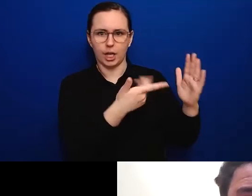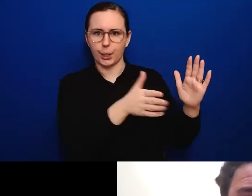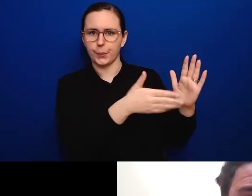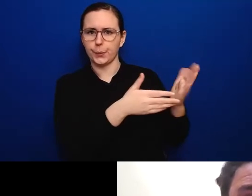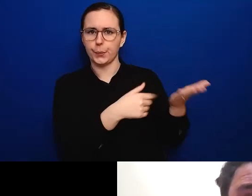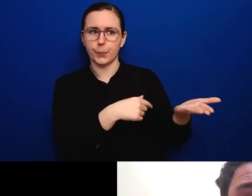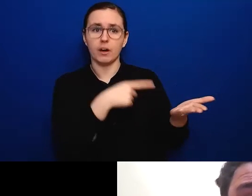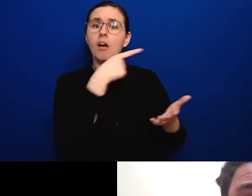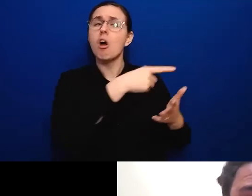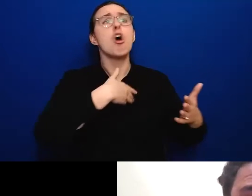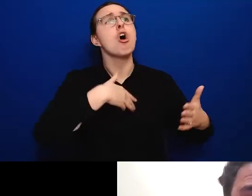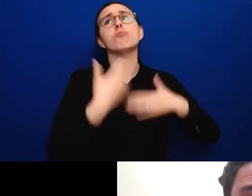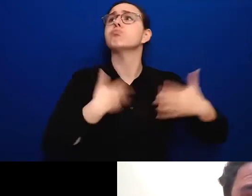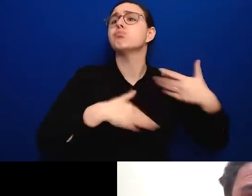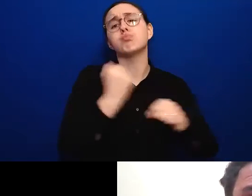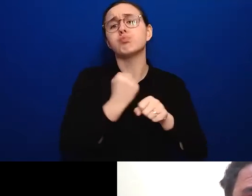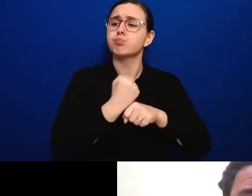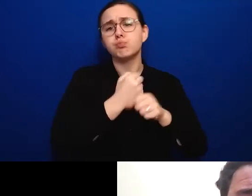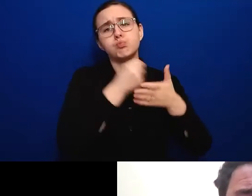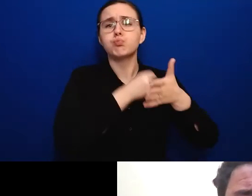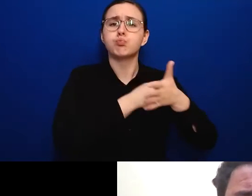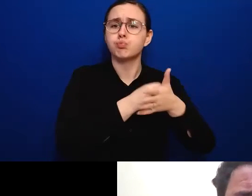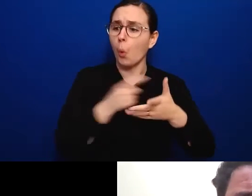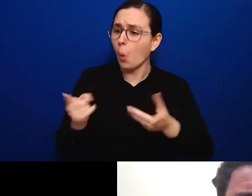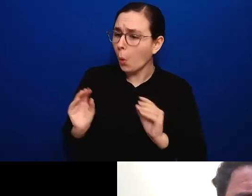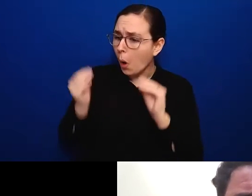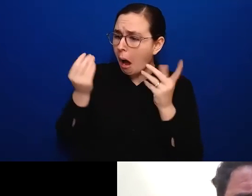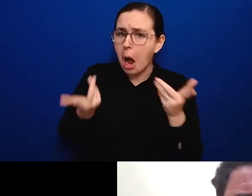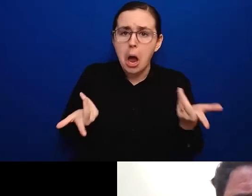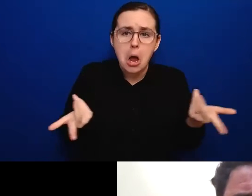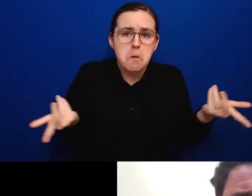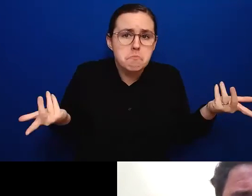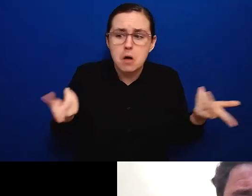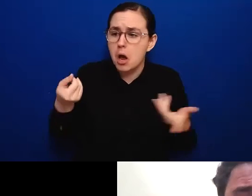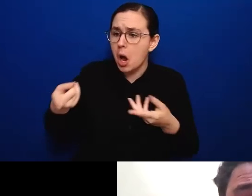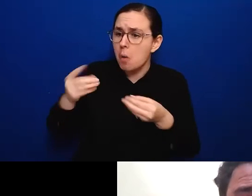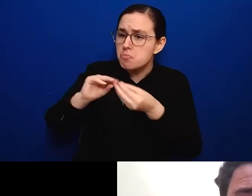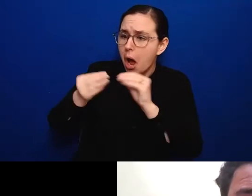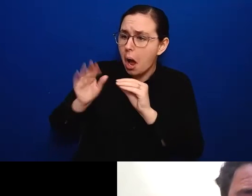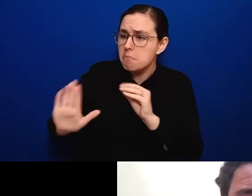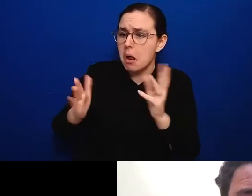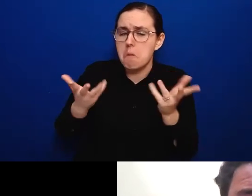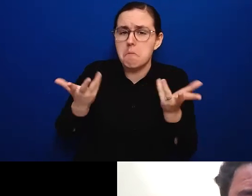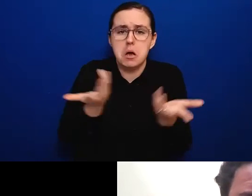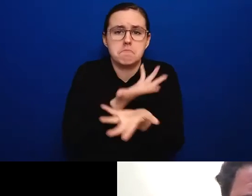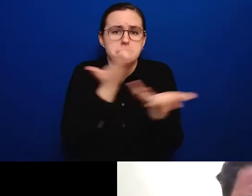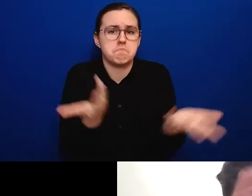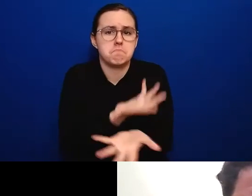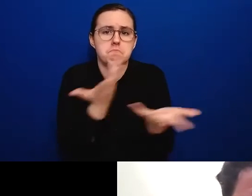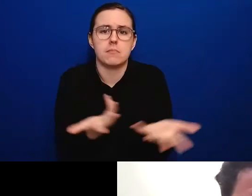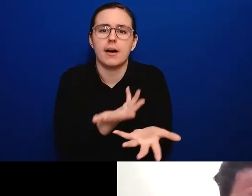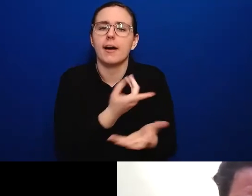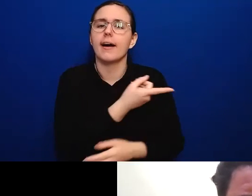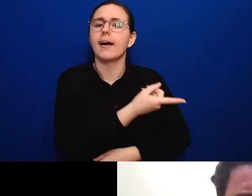issues, specifically, like for example, what to do, where we have to promote the braille literacy, and where we have to come with the technological